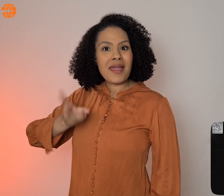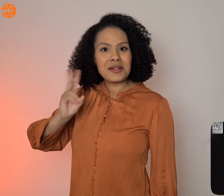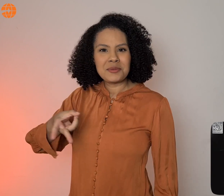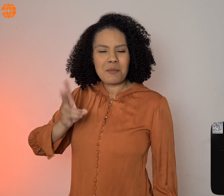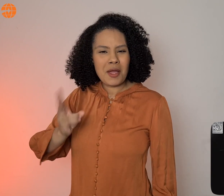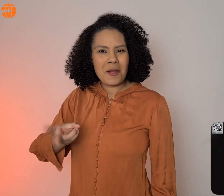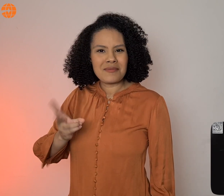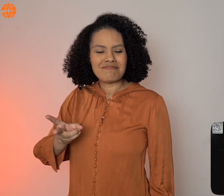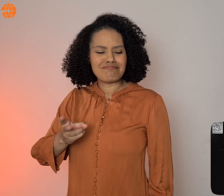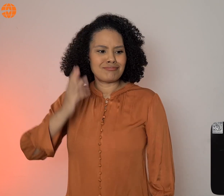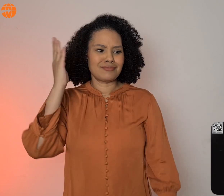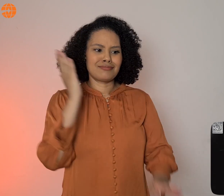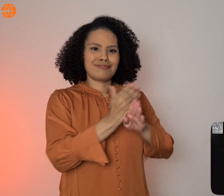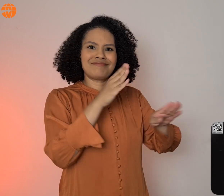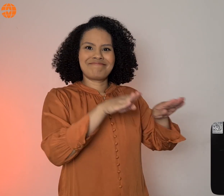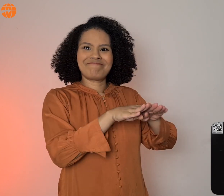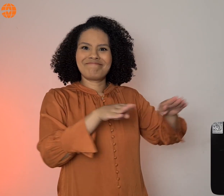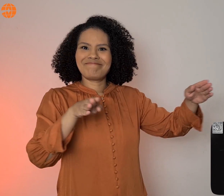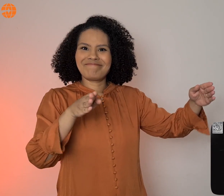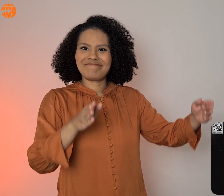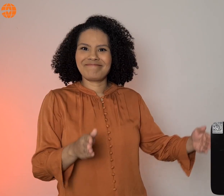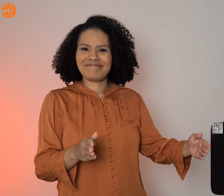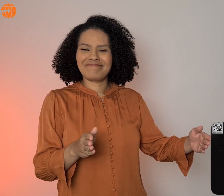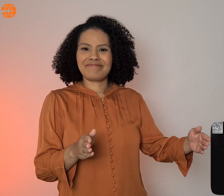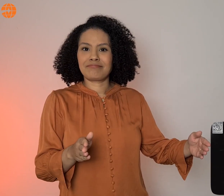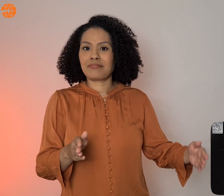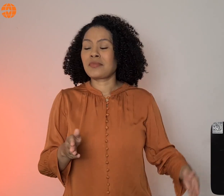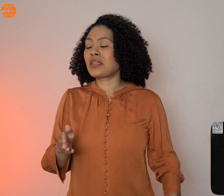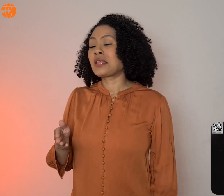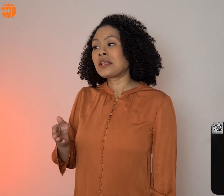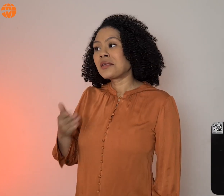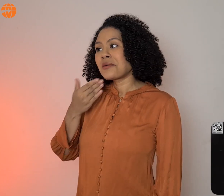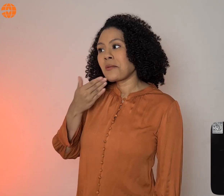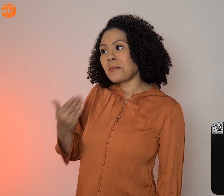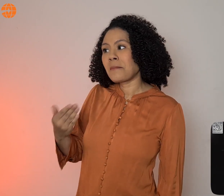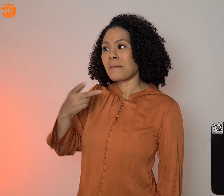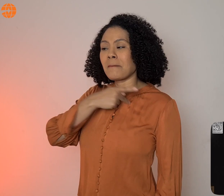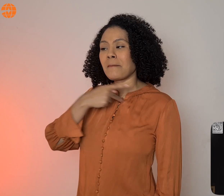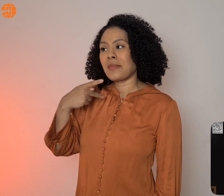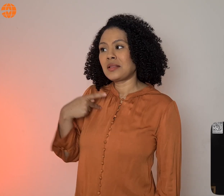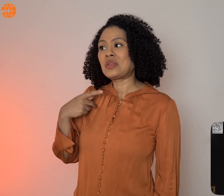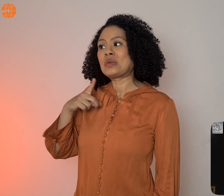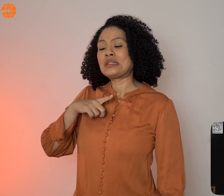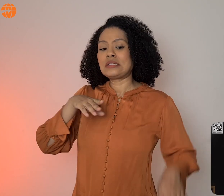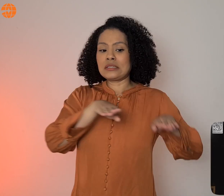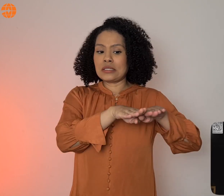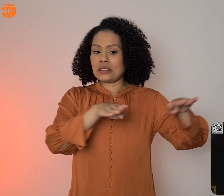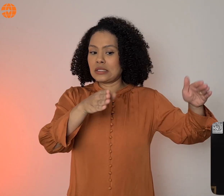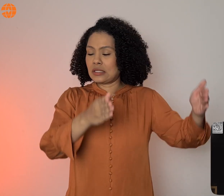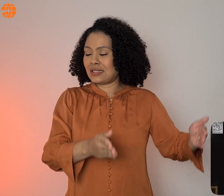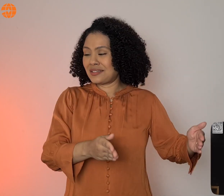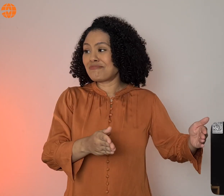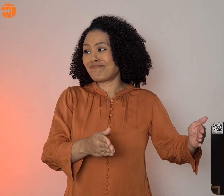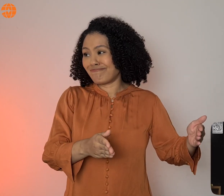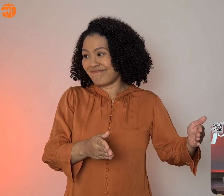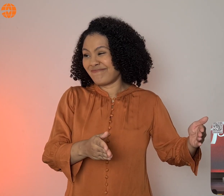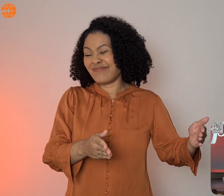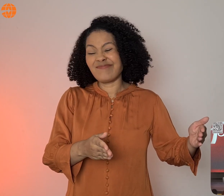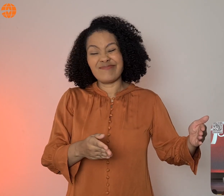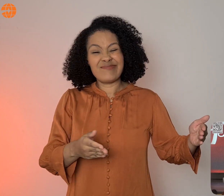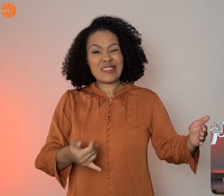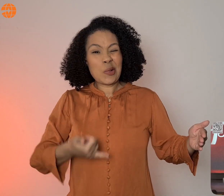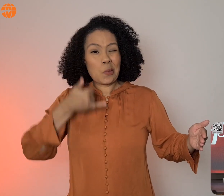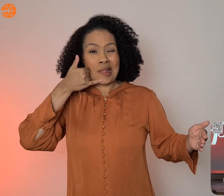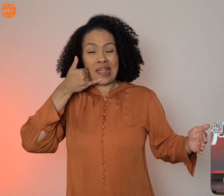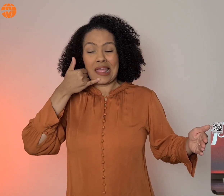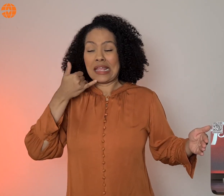after I found that box. logo depois de eu ter encontrado a caixa. And I called the pastor and I said, hey, I've got this box and it's a time capsule and I forgot about the